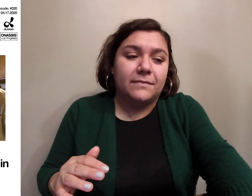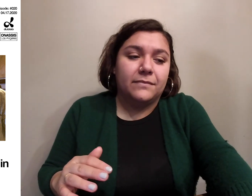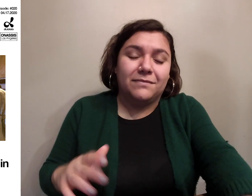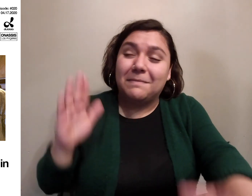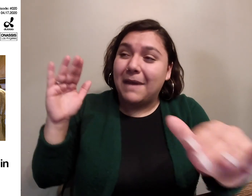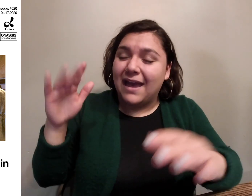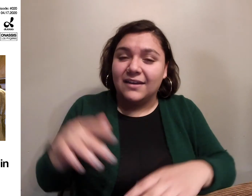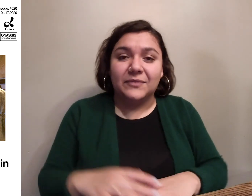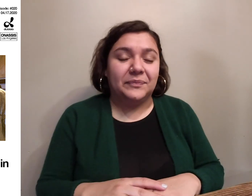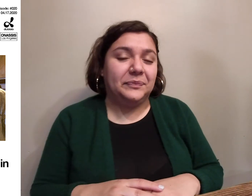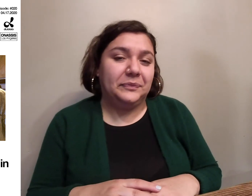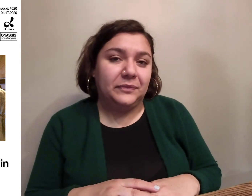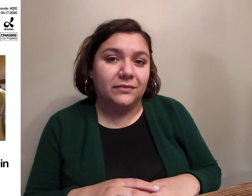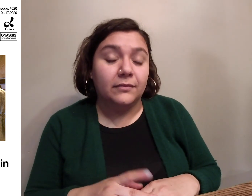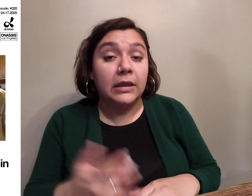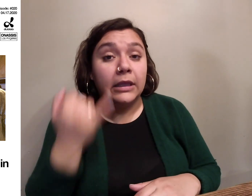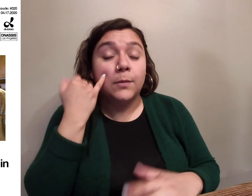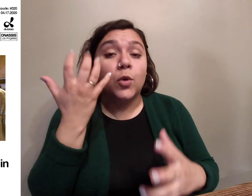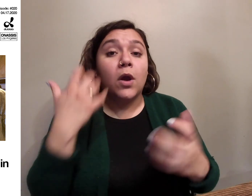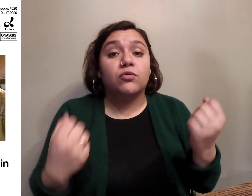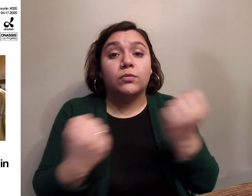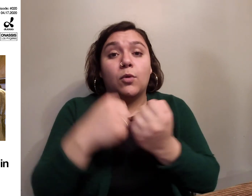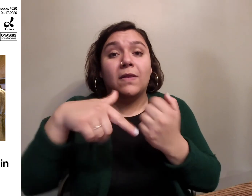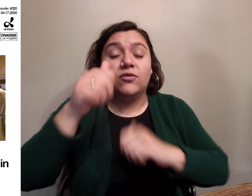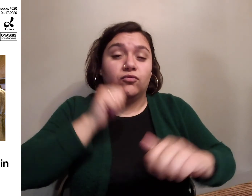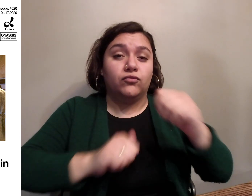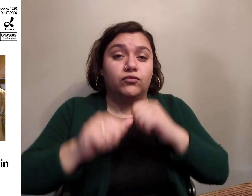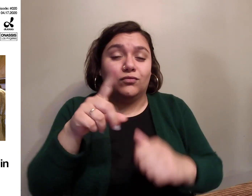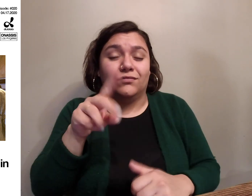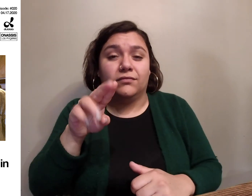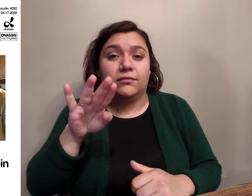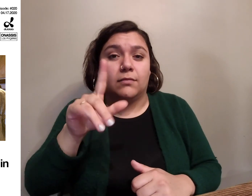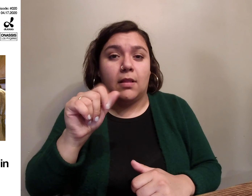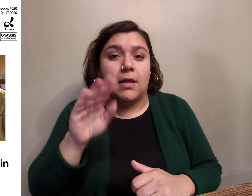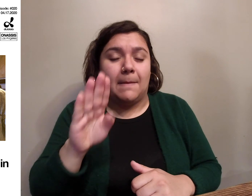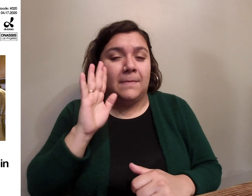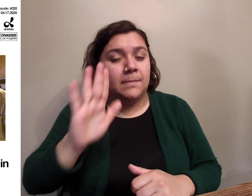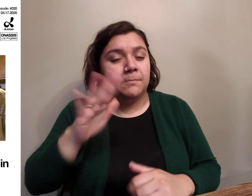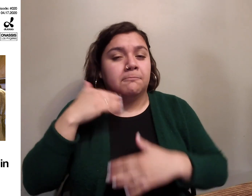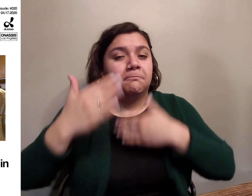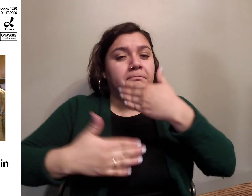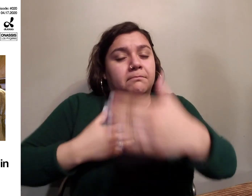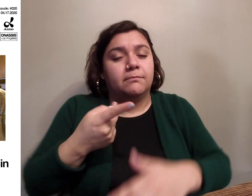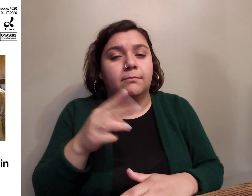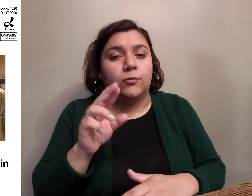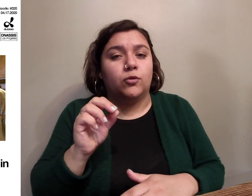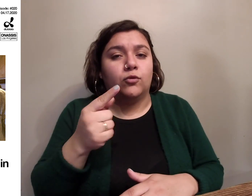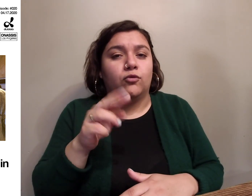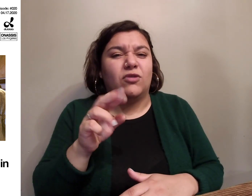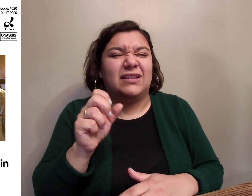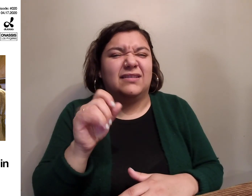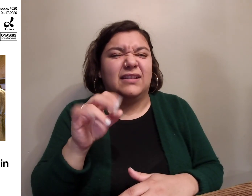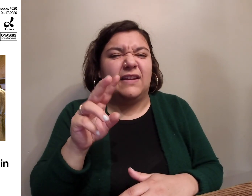To support this show and Dublab's progressive programming, go to dublab.com/support